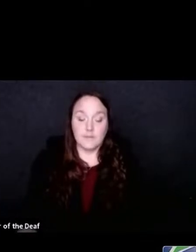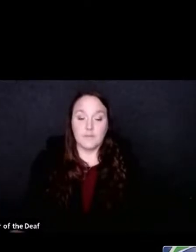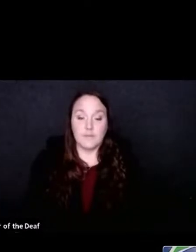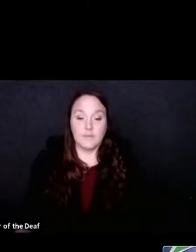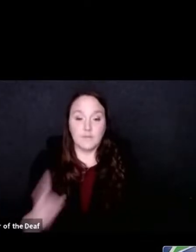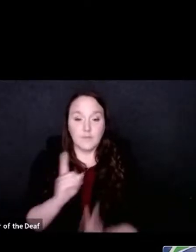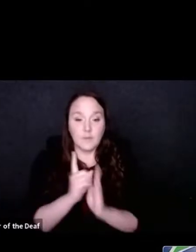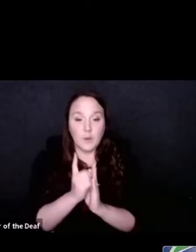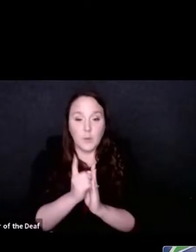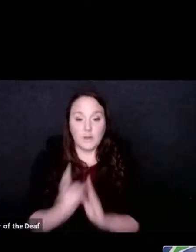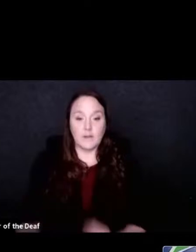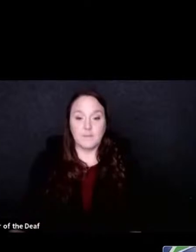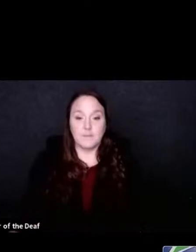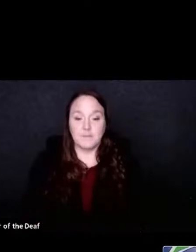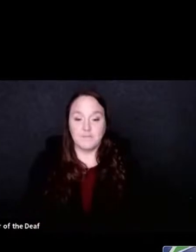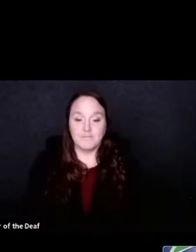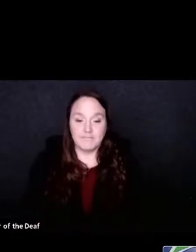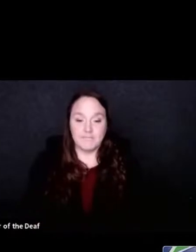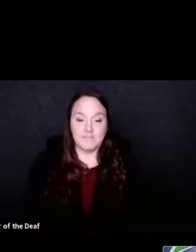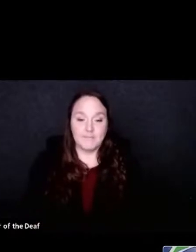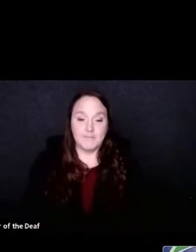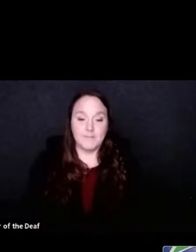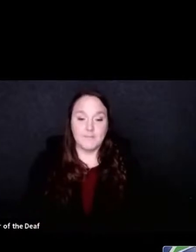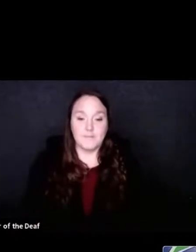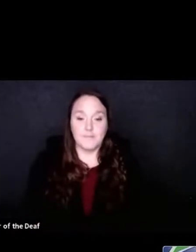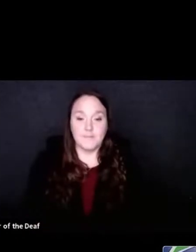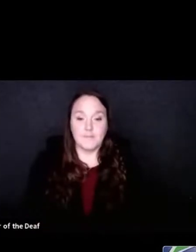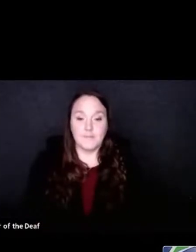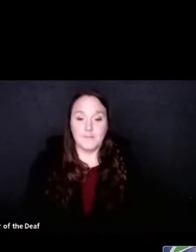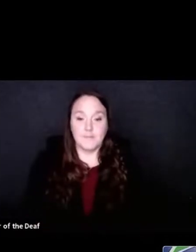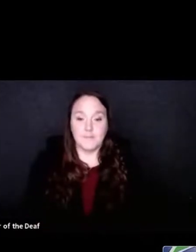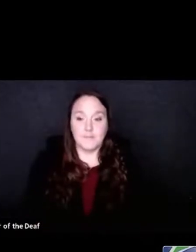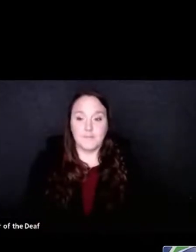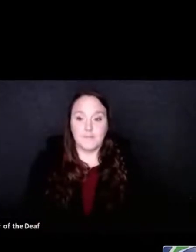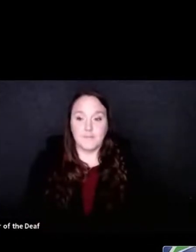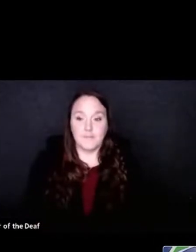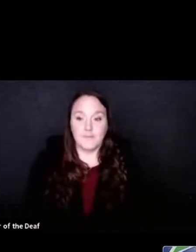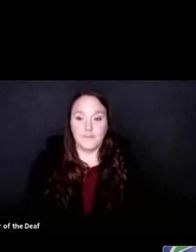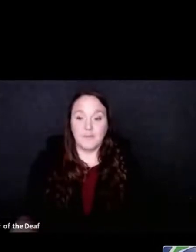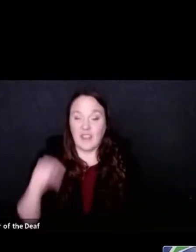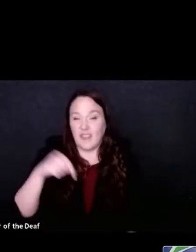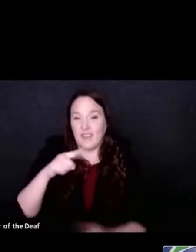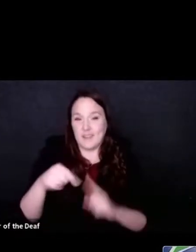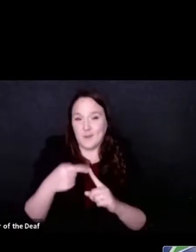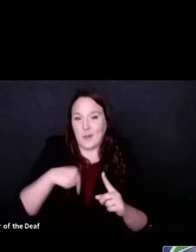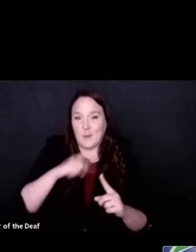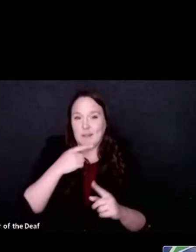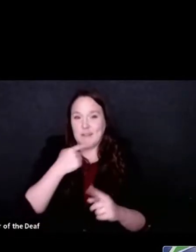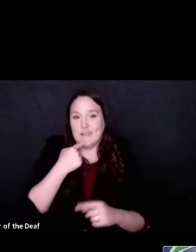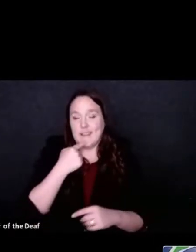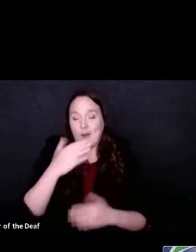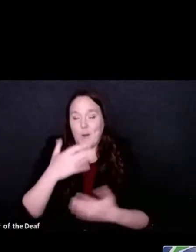One second, they're typing. Okay. This is when we always say we wish we had music.